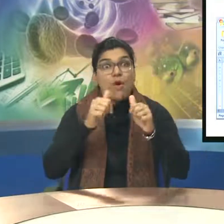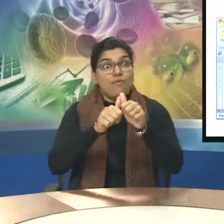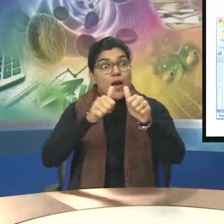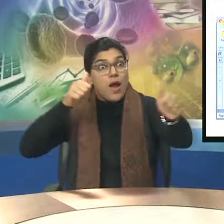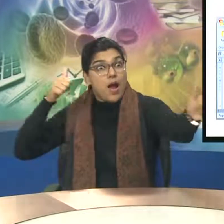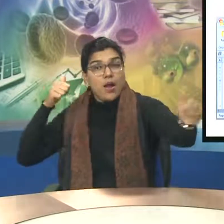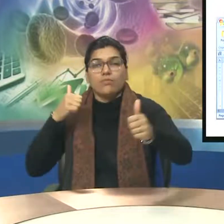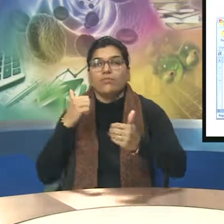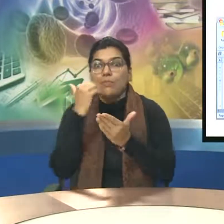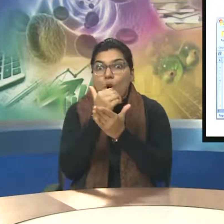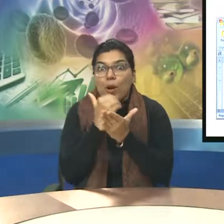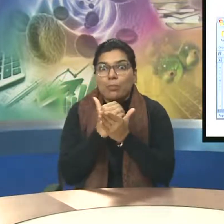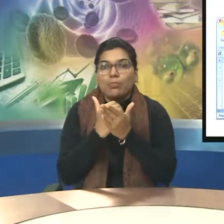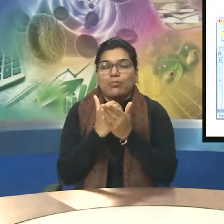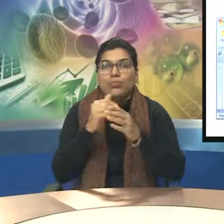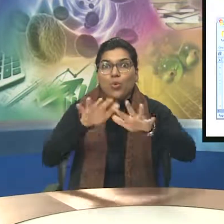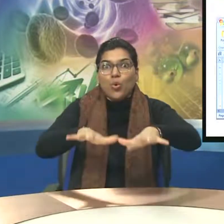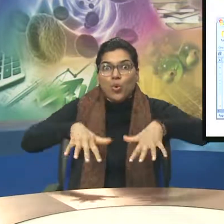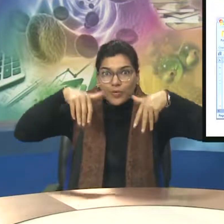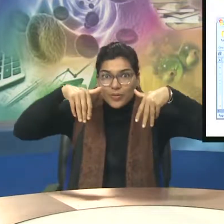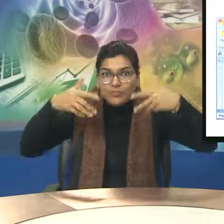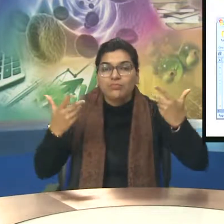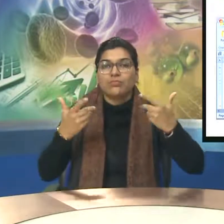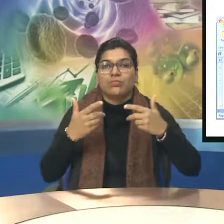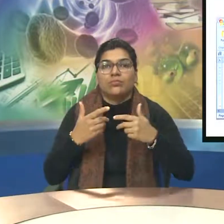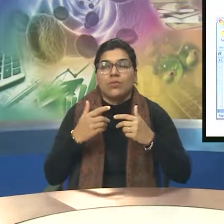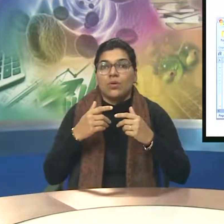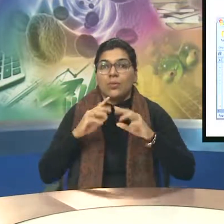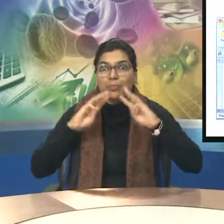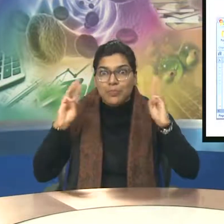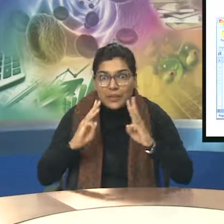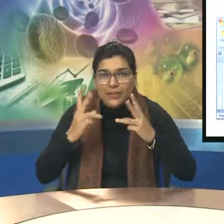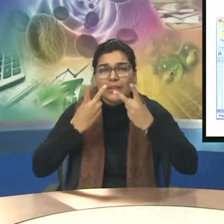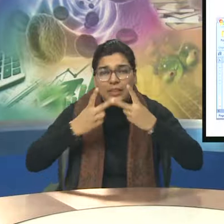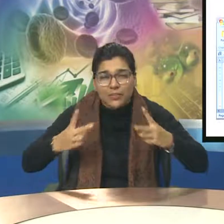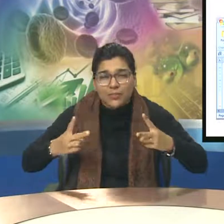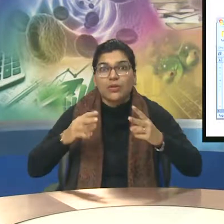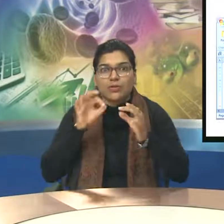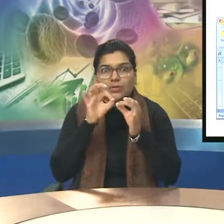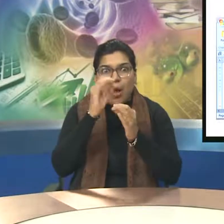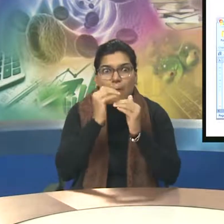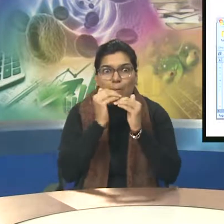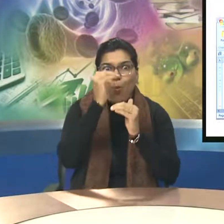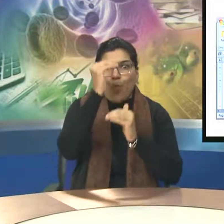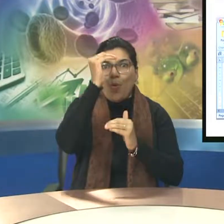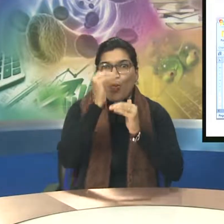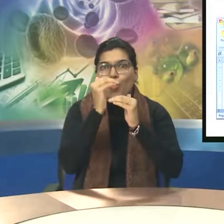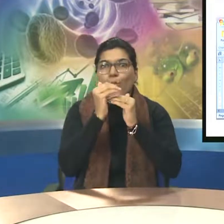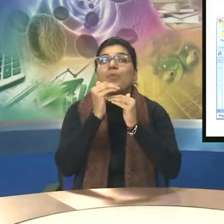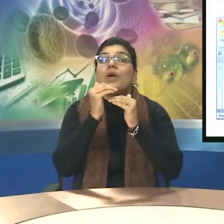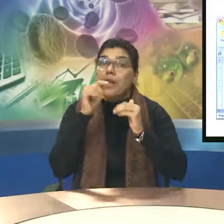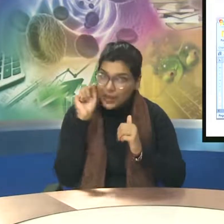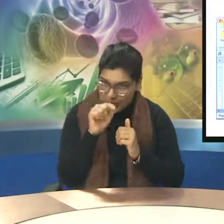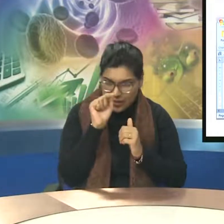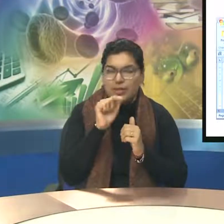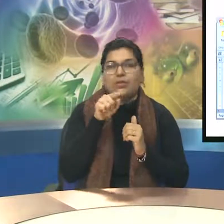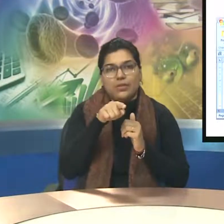Whenever we are close to a thing, we can easily see it. But when we are